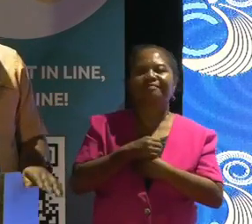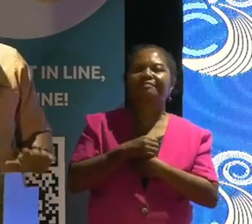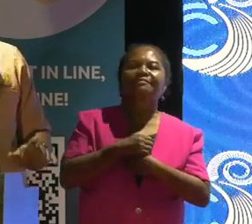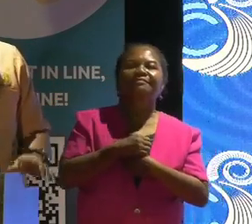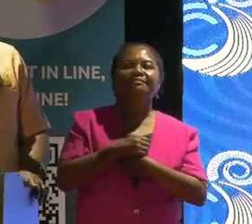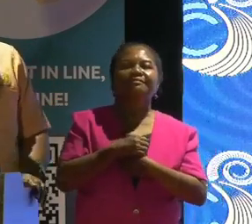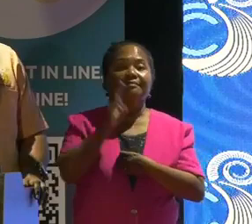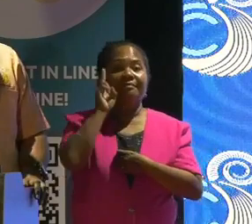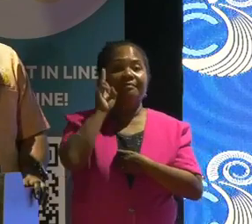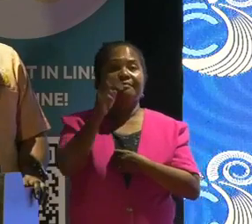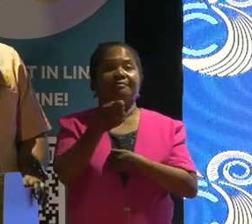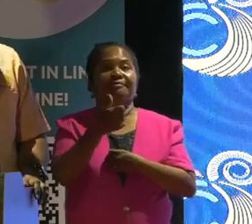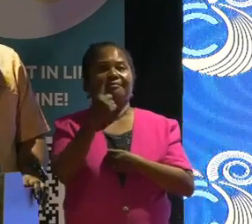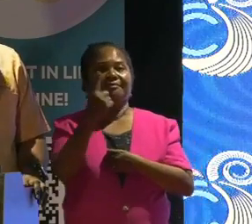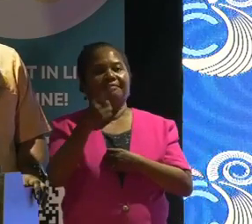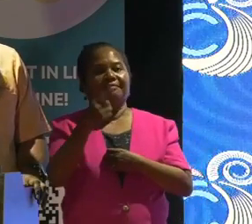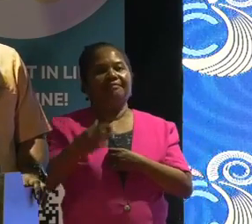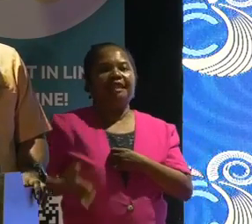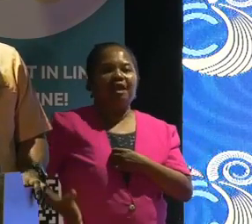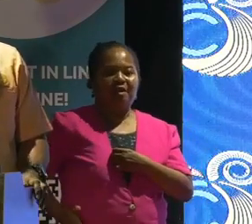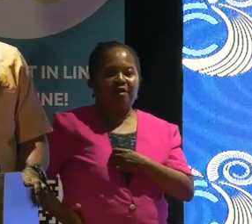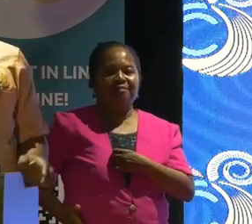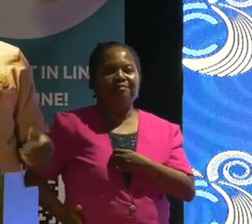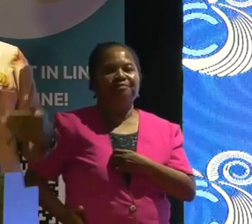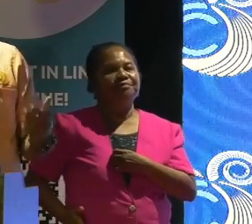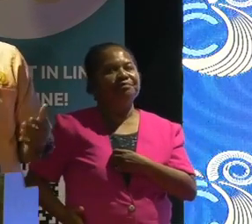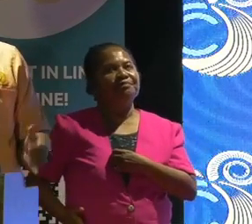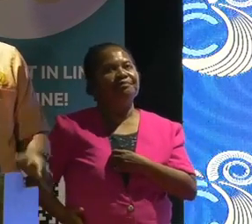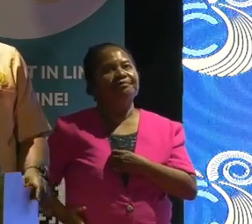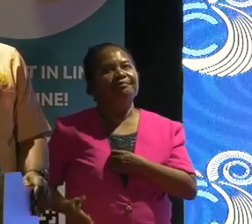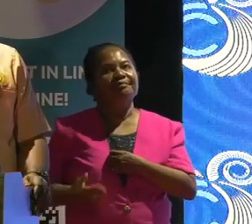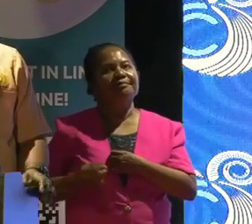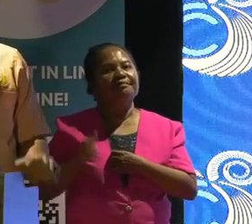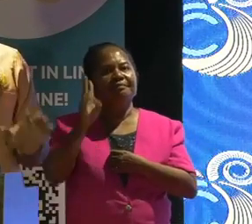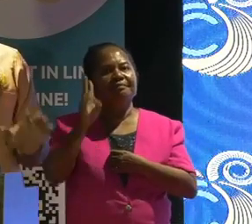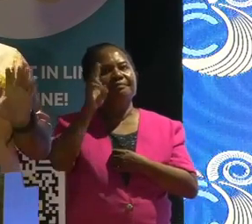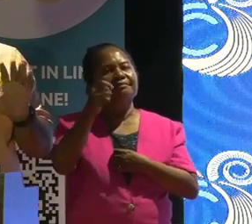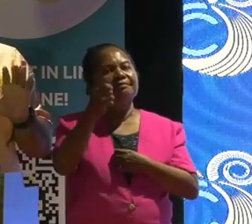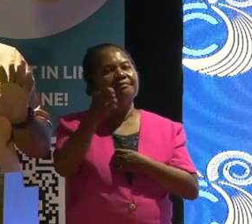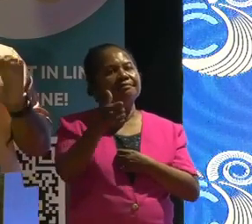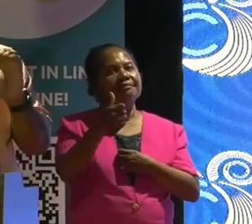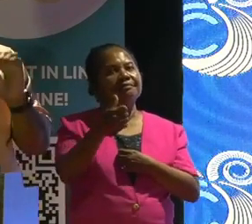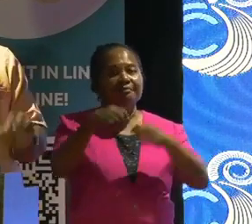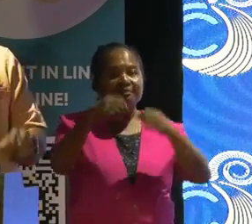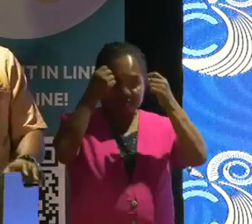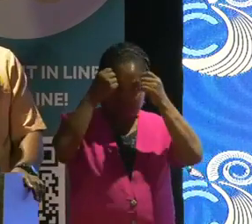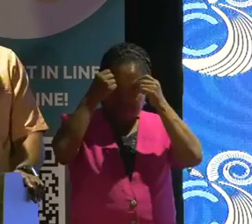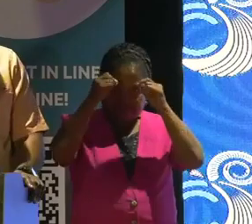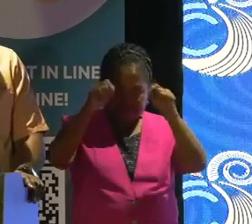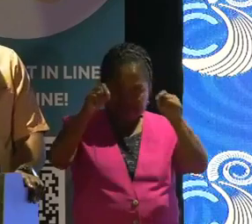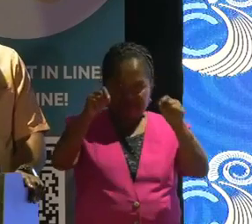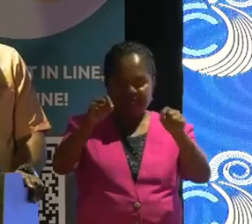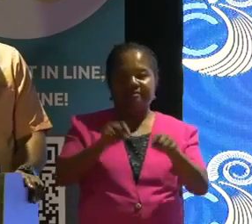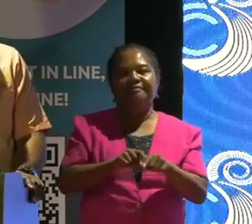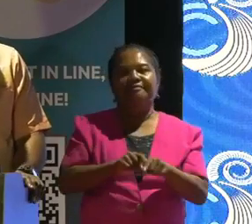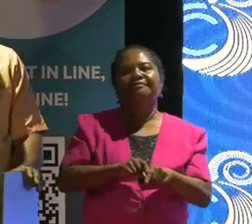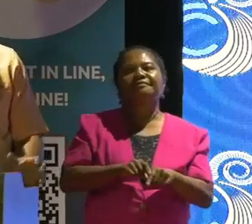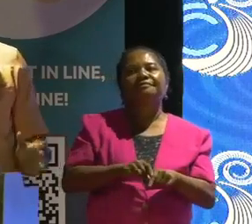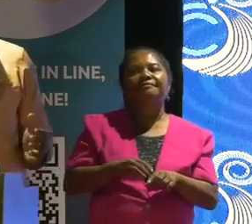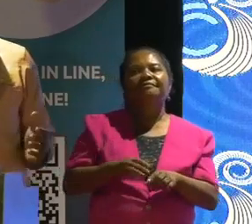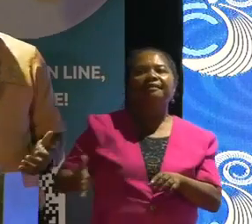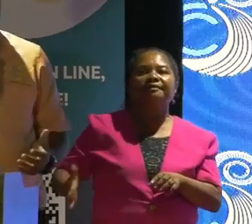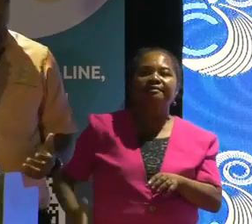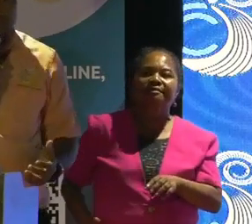and look after one dog. He looked after one dog and he educated that dog. So